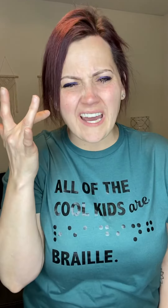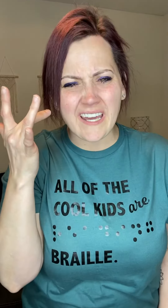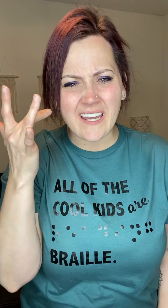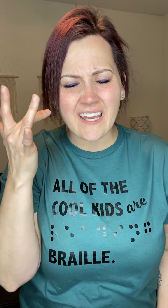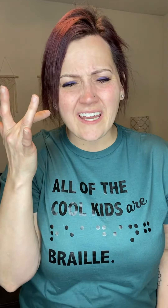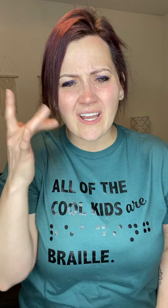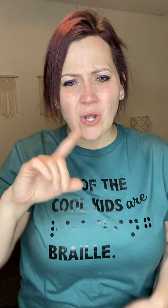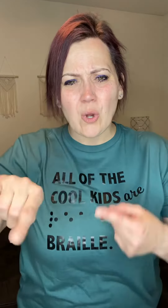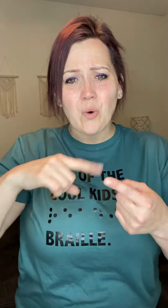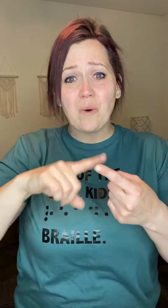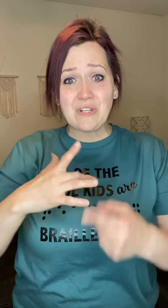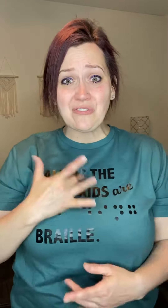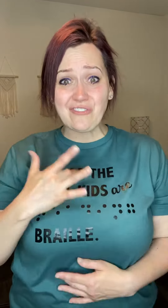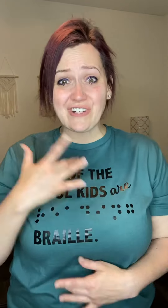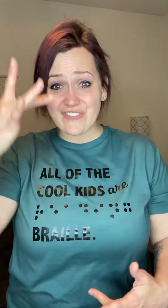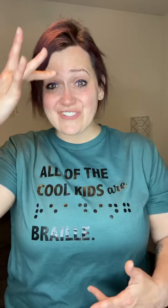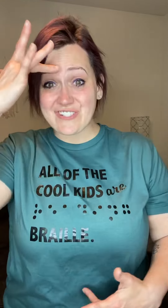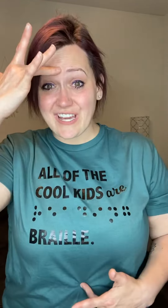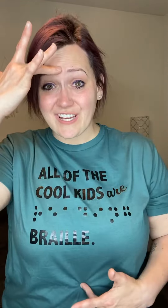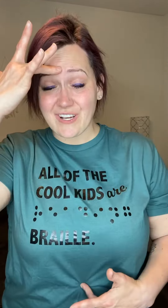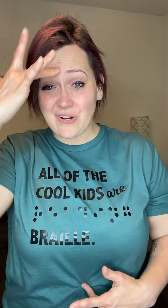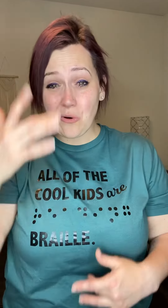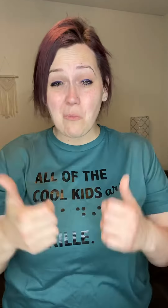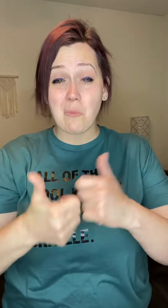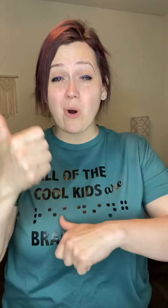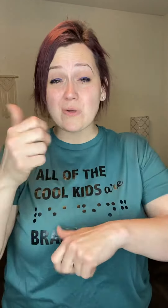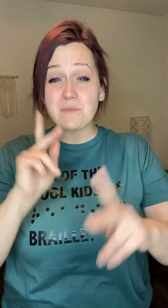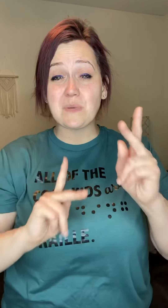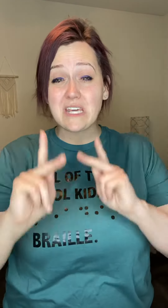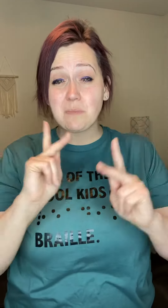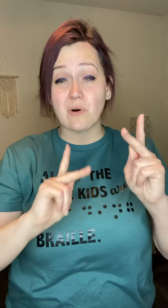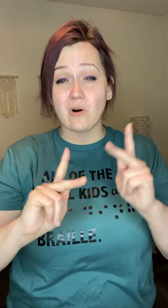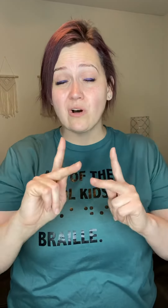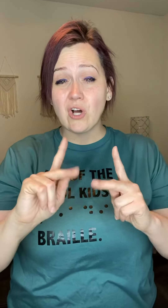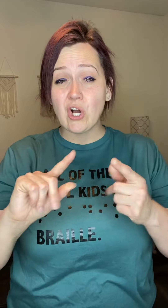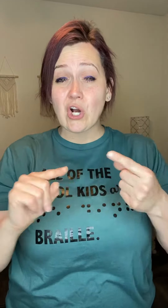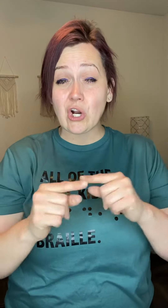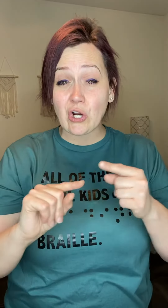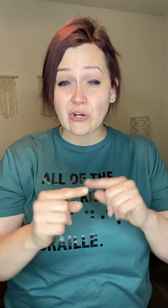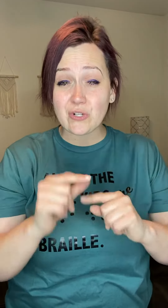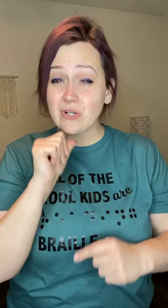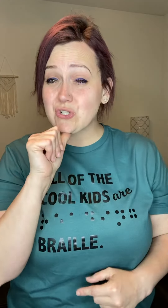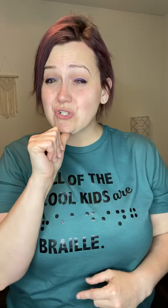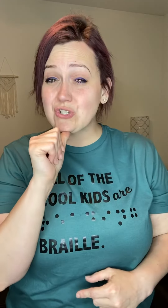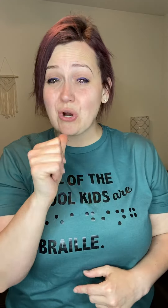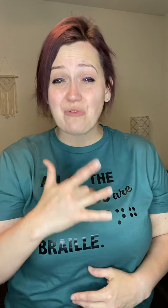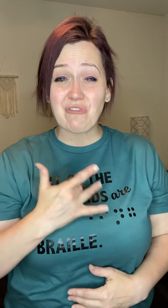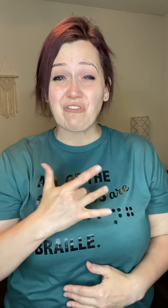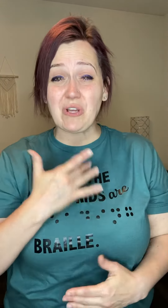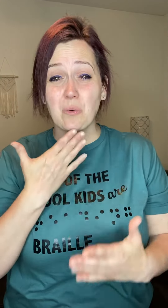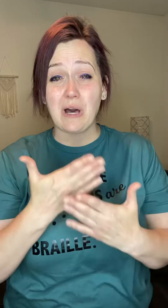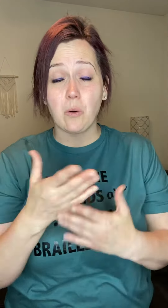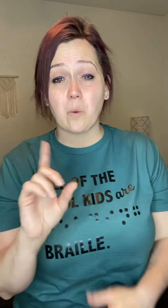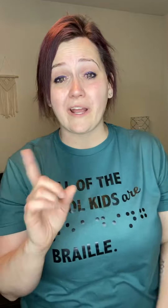Why? When you feel sick, most people hurt or don't feel well